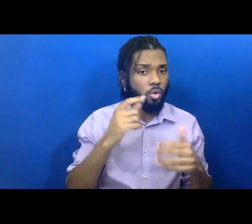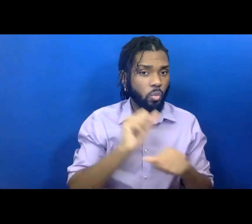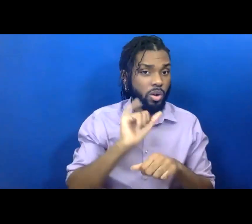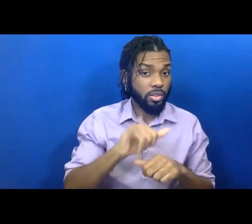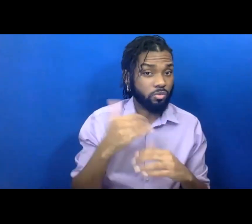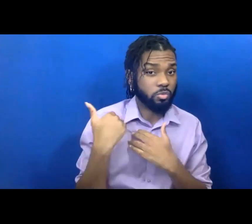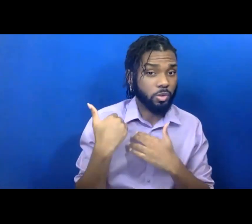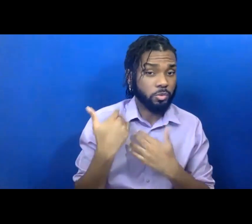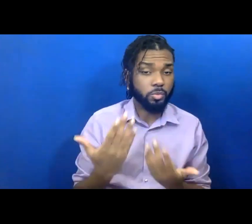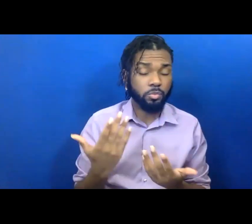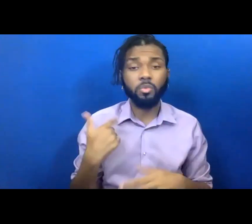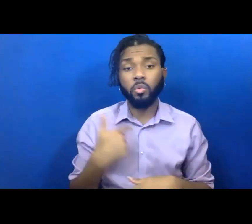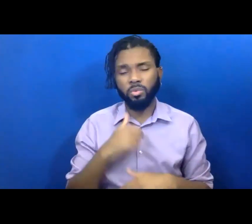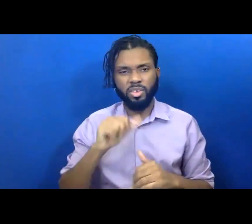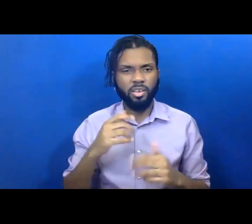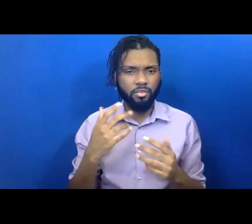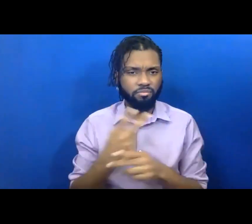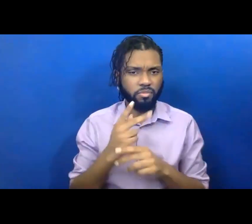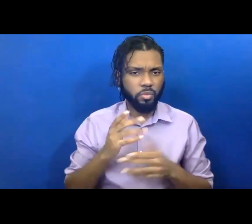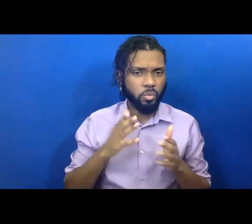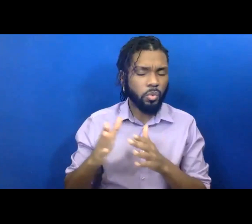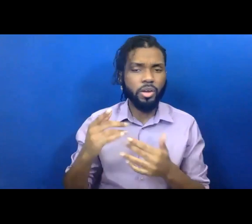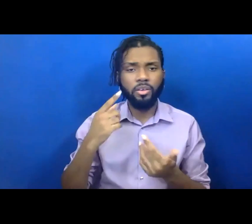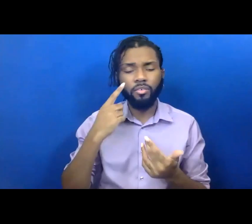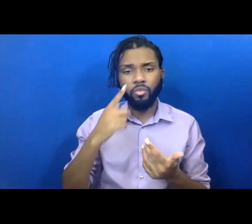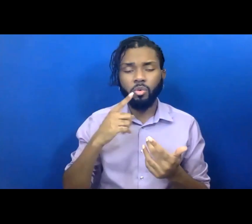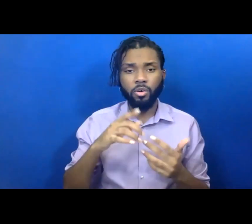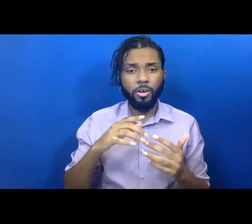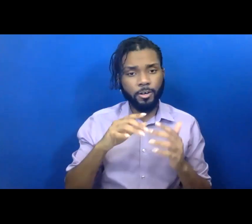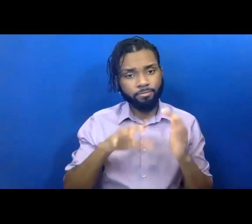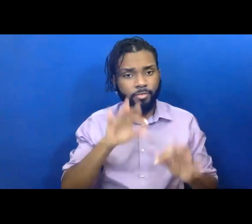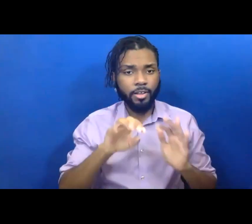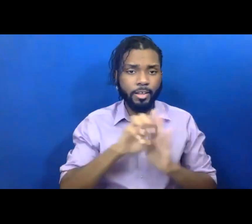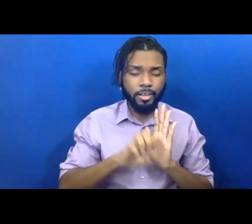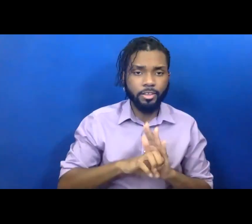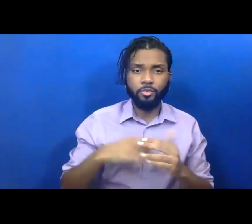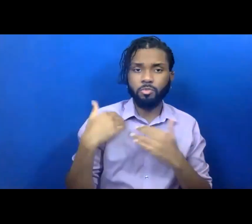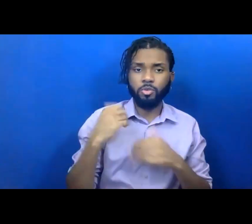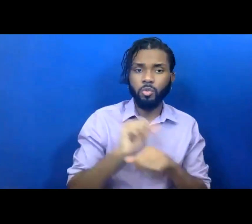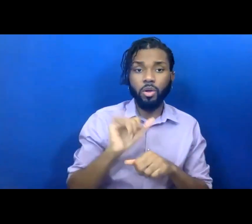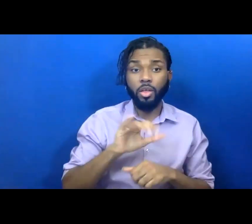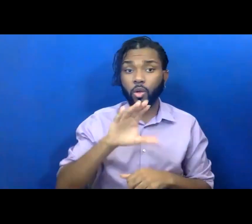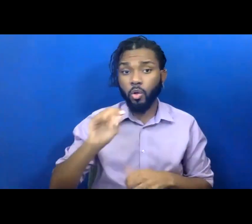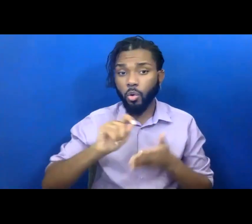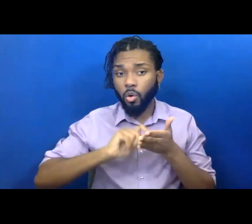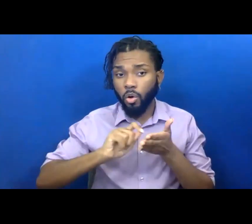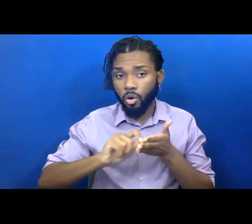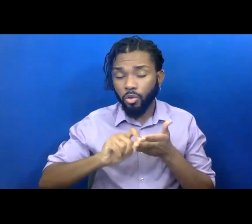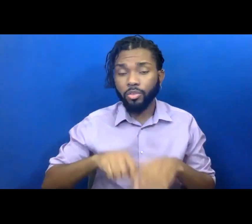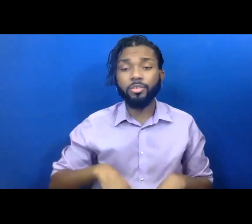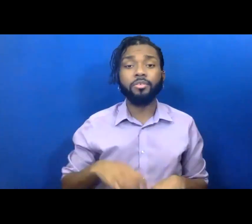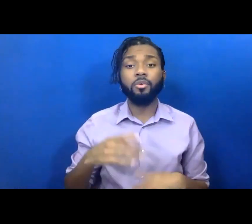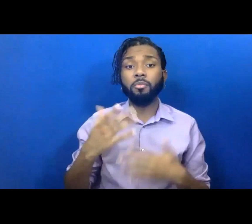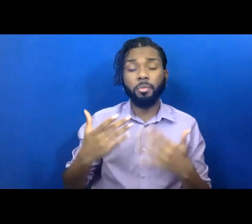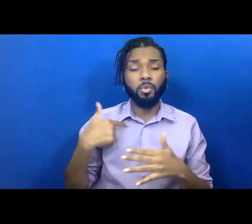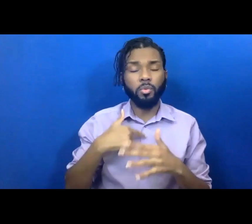ways in which we can indicate ethically responsible work, such as co-authorship. What if we reimagine the kinds of